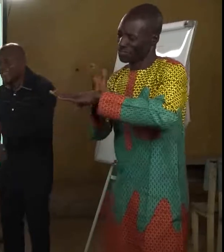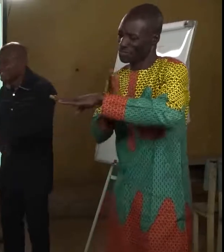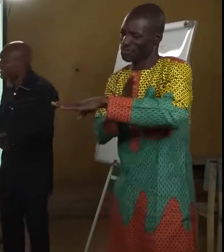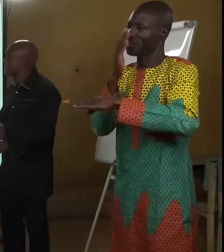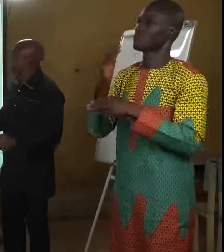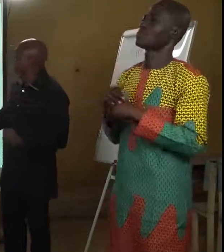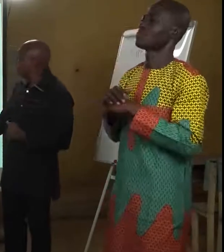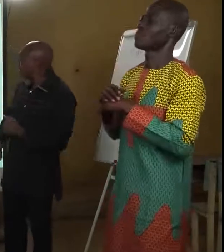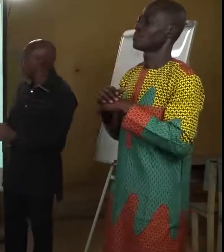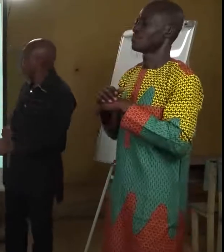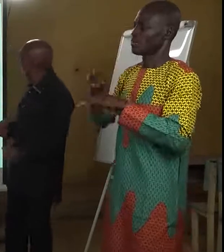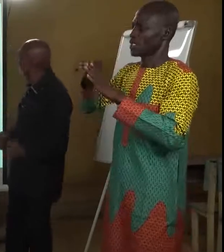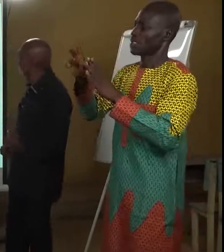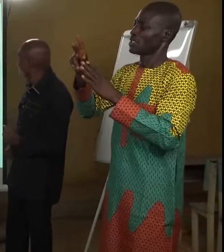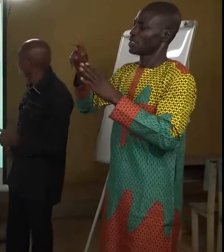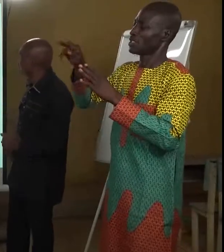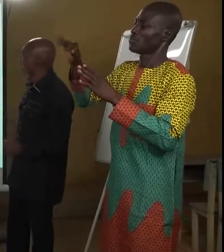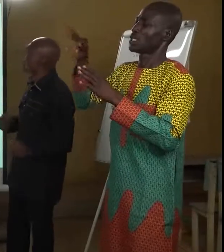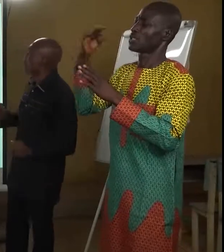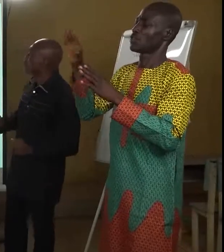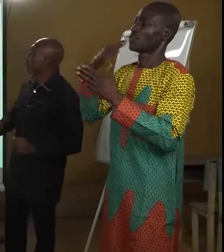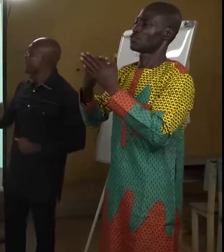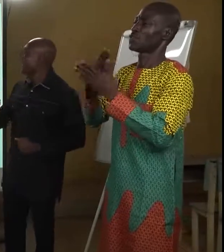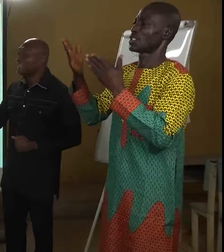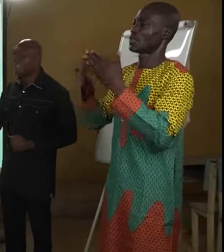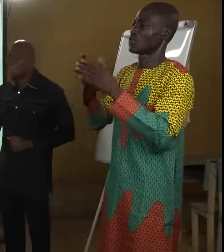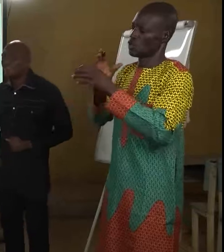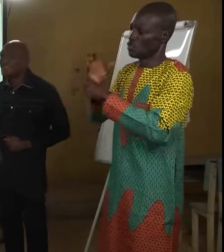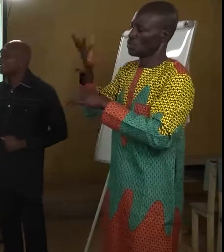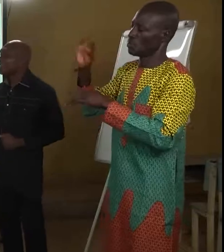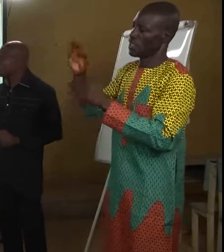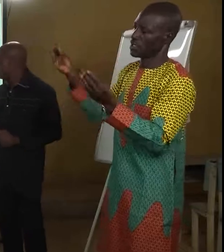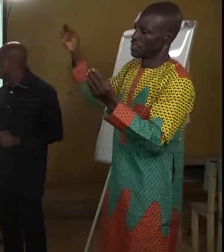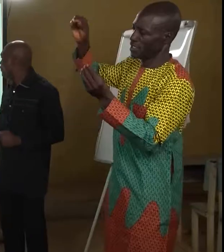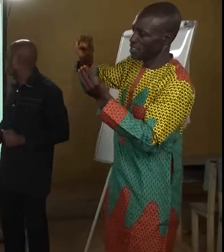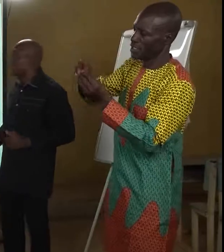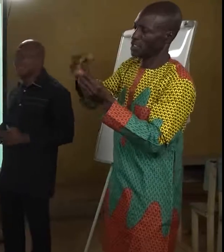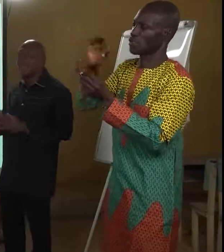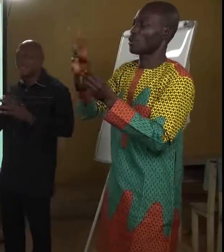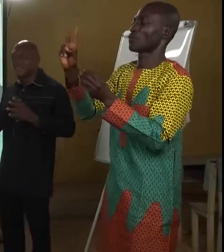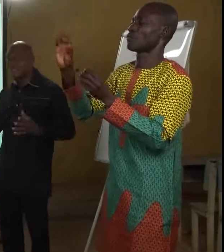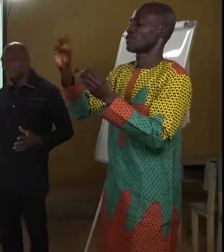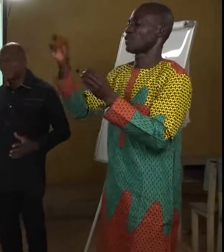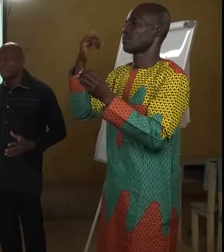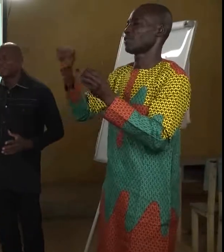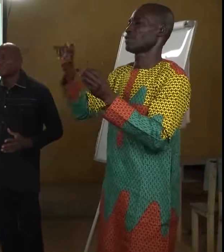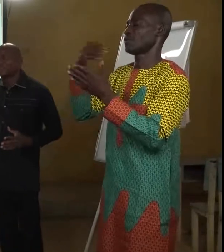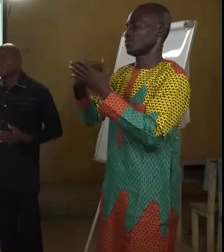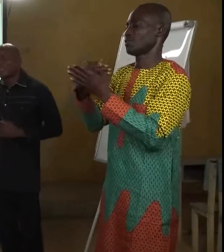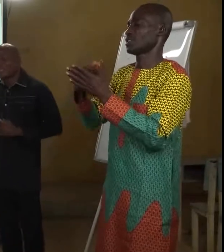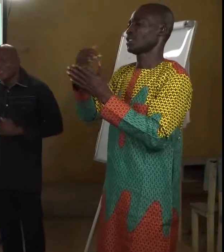intermittent rise in the prices of goods and services caused by an increase in the volume of money in